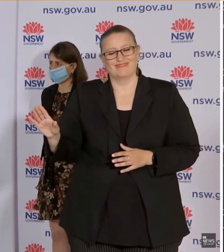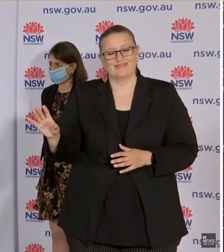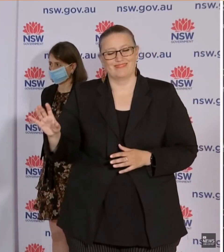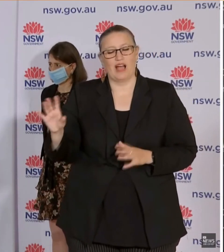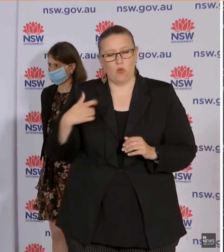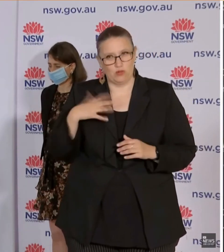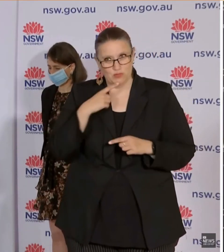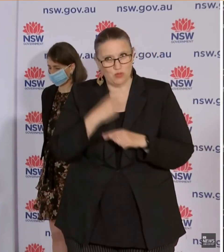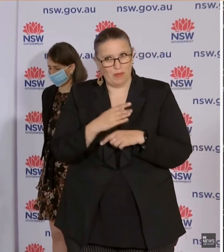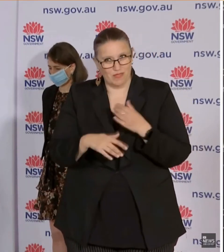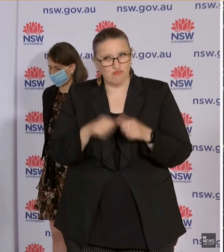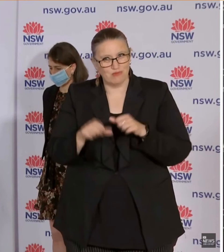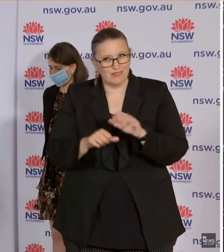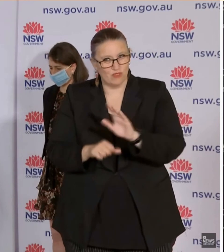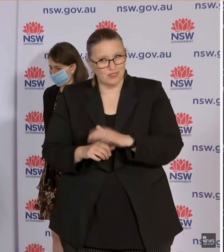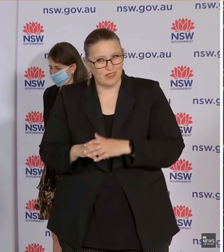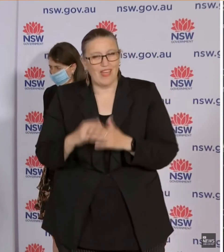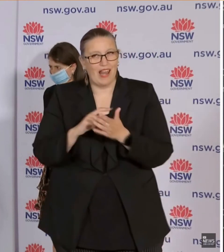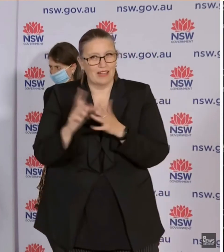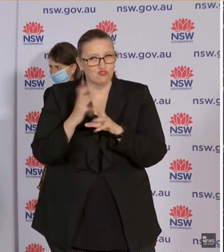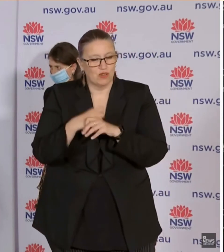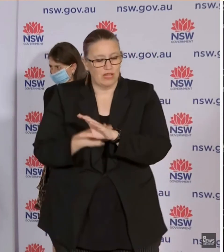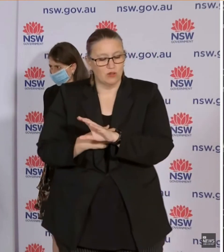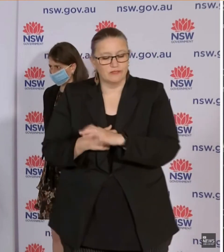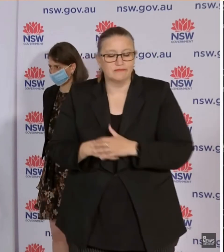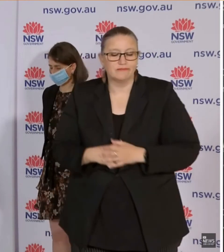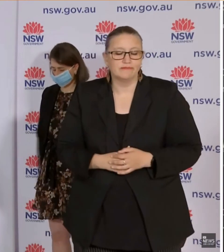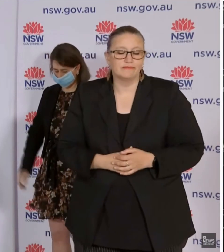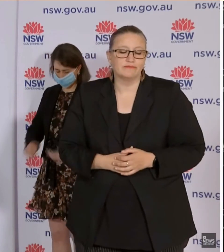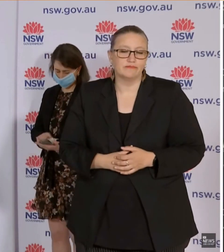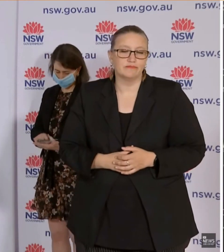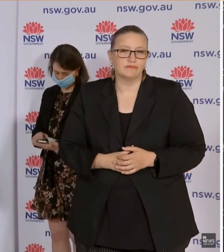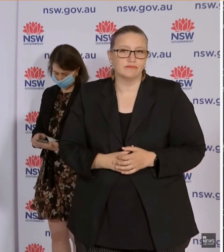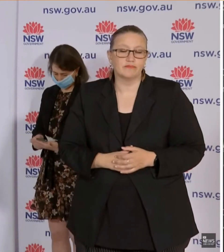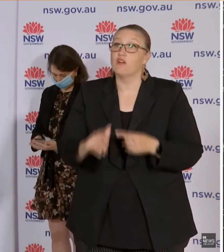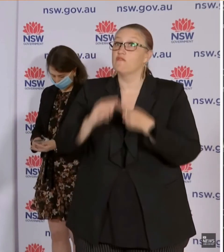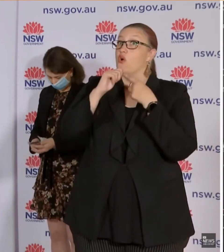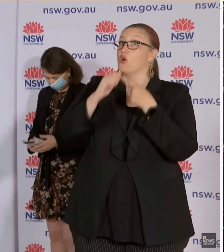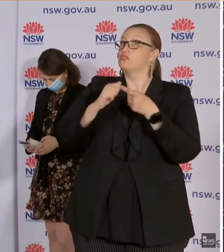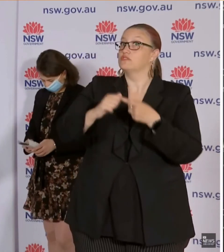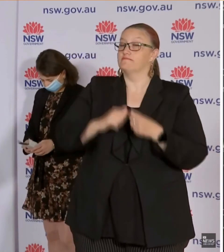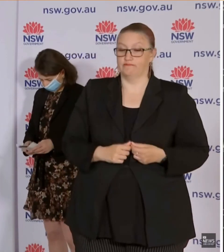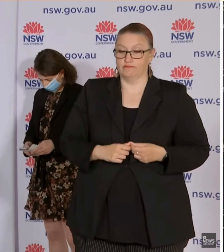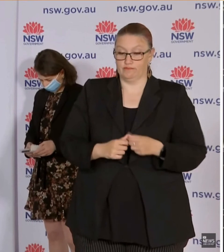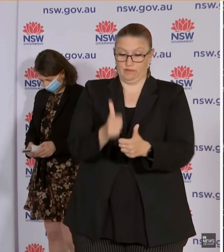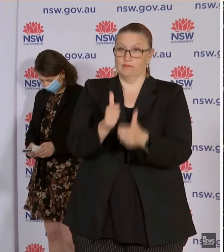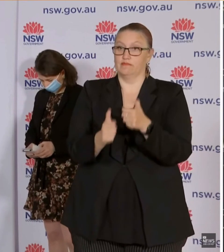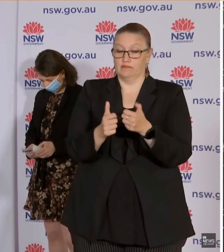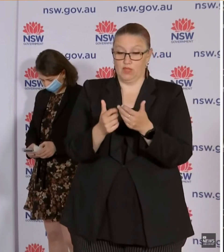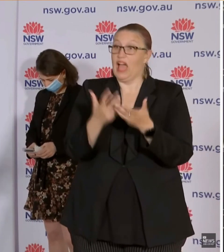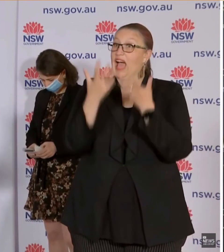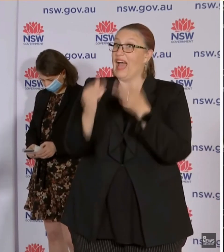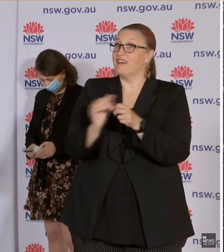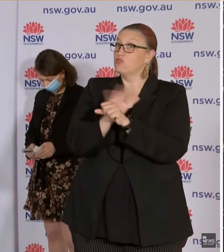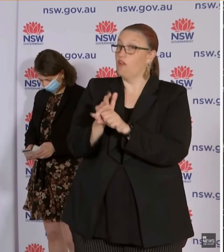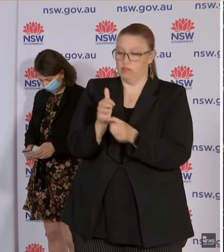just talk about the process, and we'll talk about the stresses and what we've done. So what we're starting with is a text message that